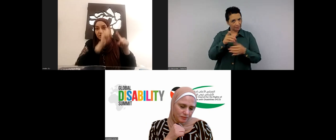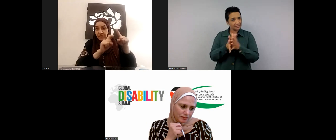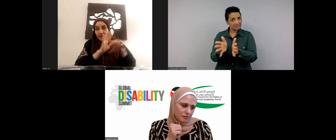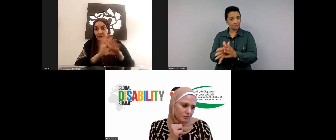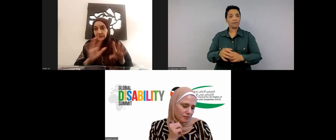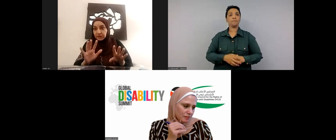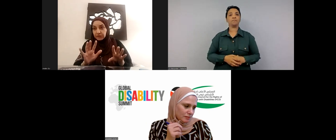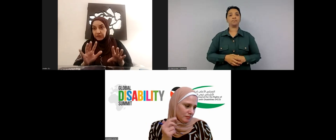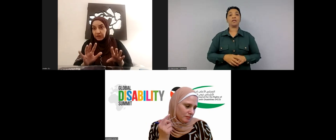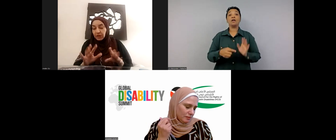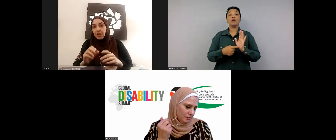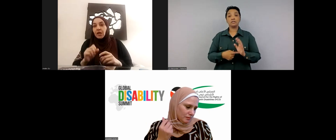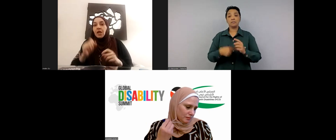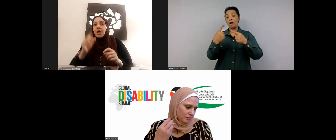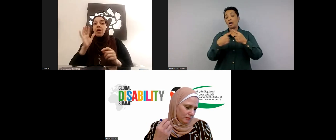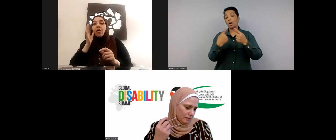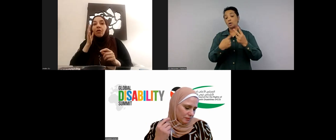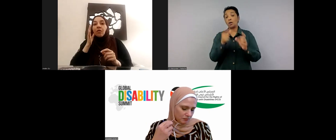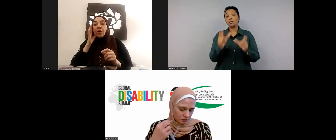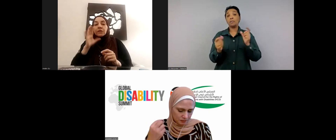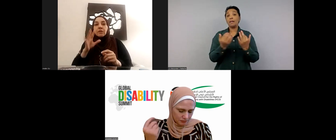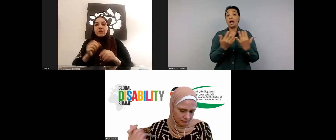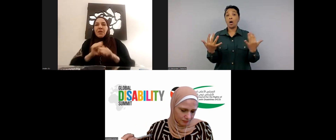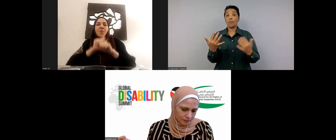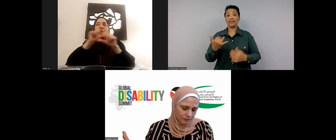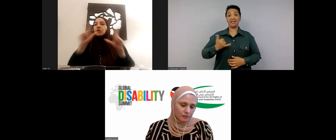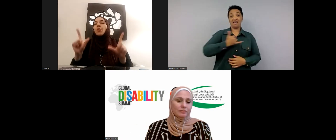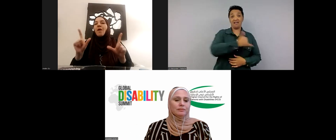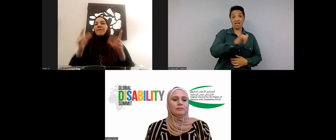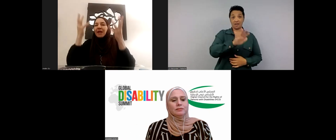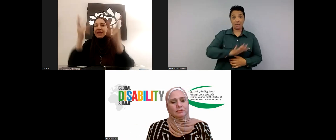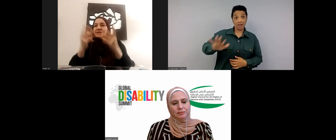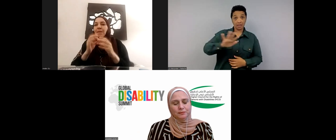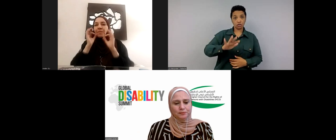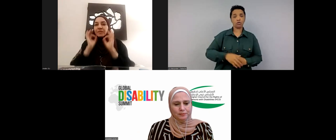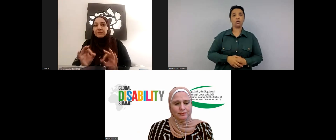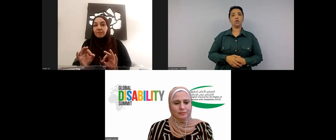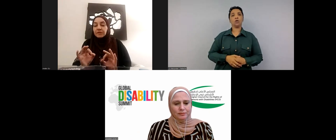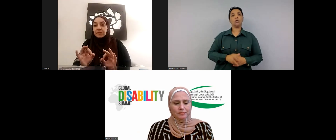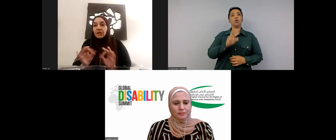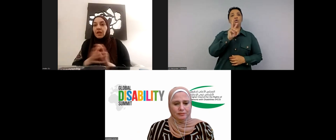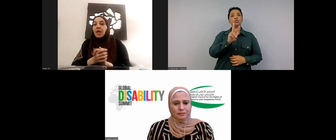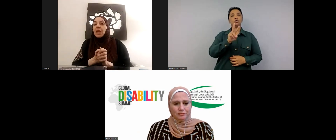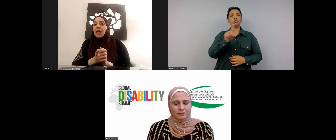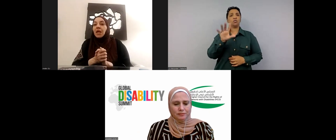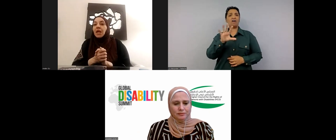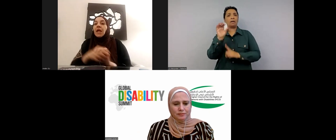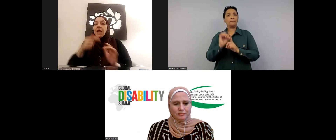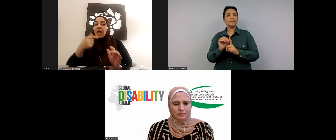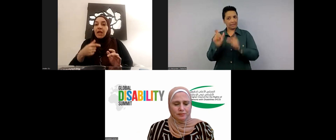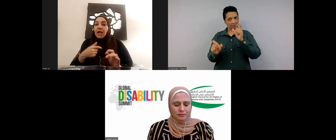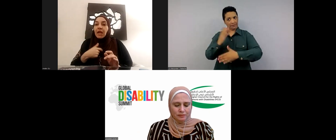in the Arab countries, we have 2 to 5% of the populations are people with disabilities. In ESQA, when we're attempting